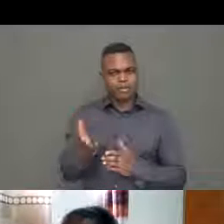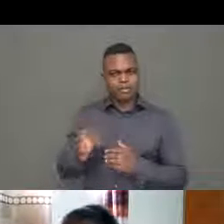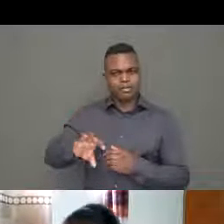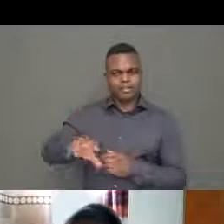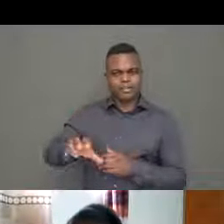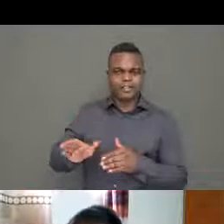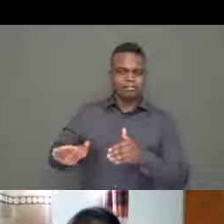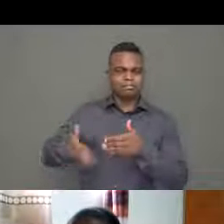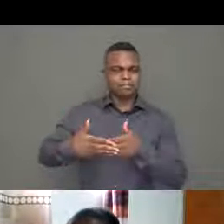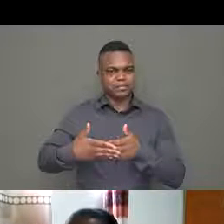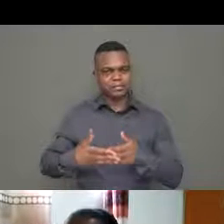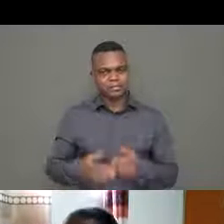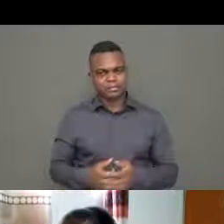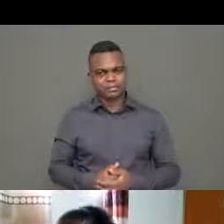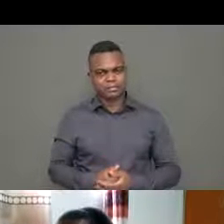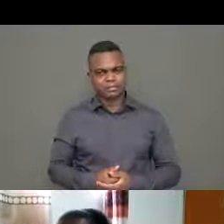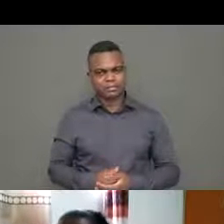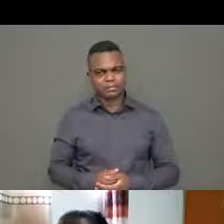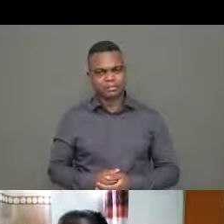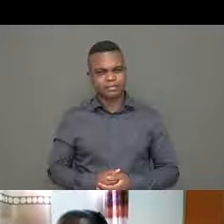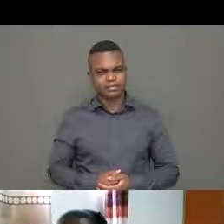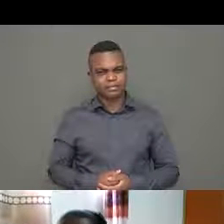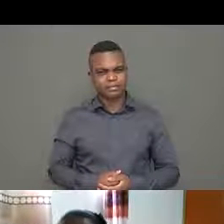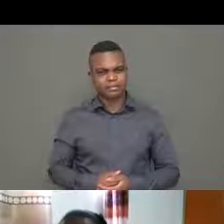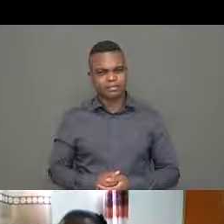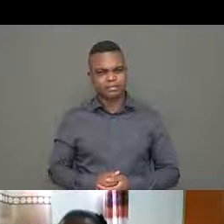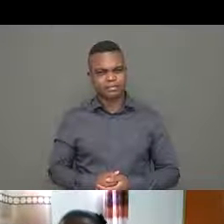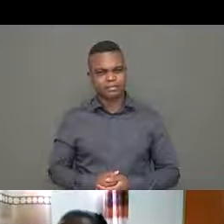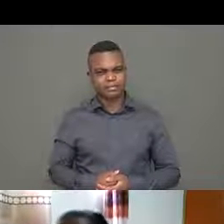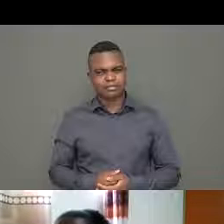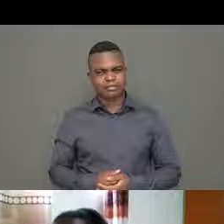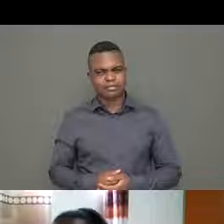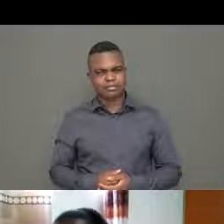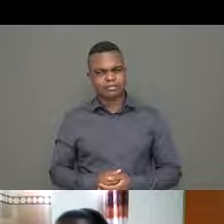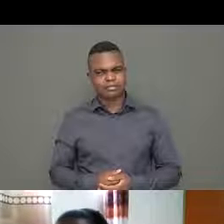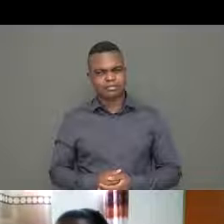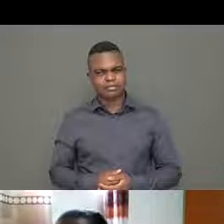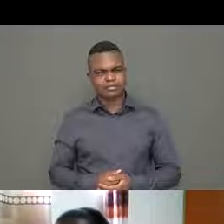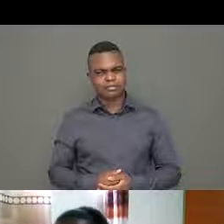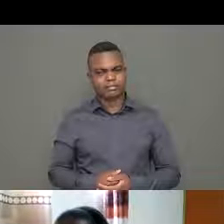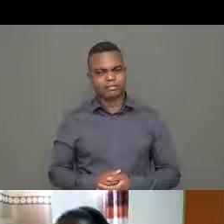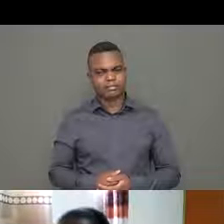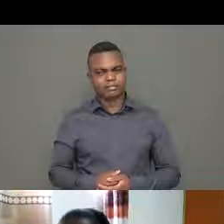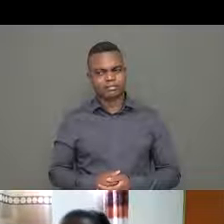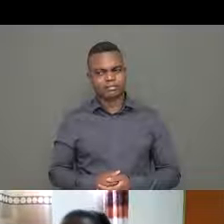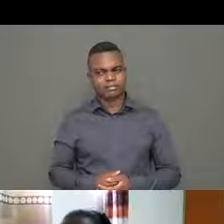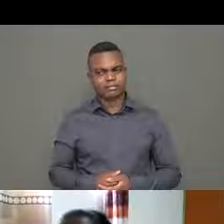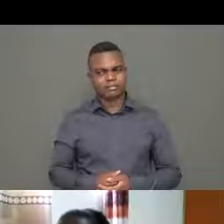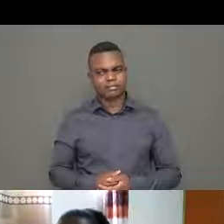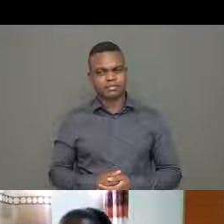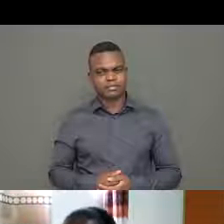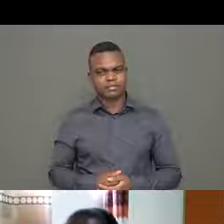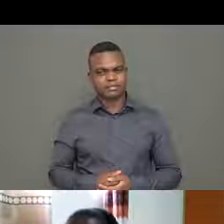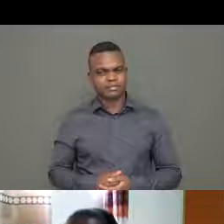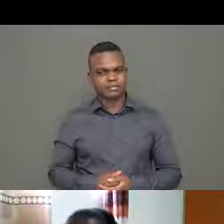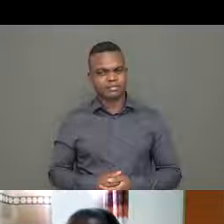volunteers took over for the continuity. And it made us appreciate the role of the